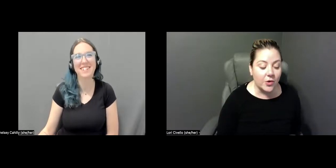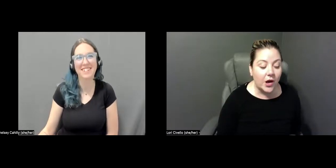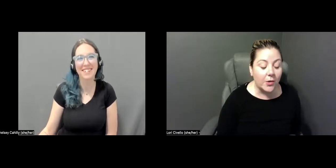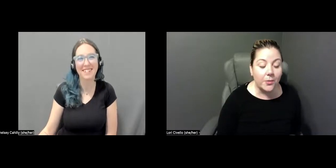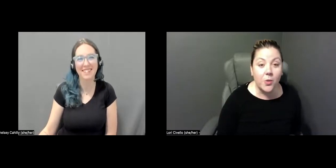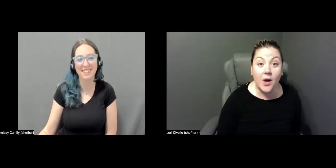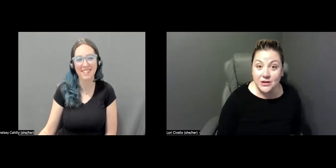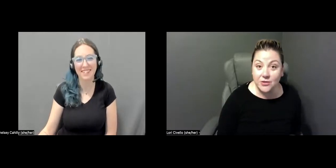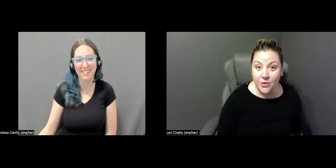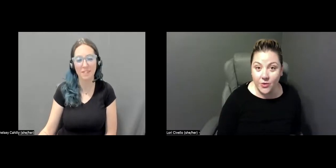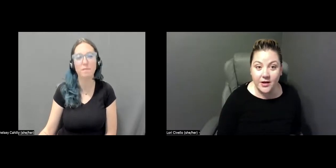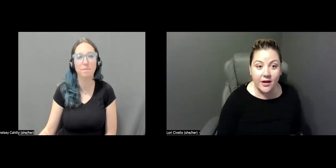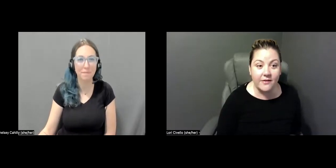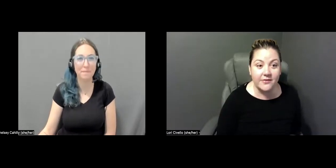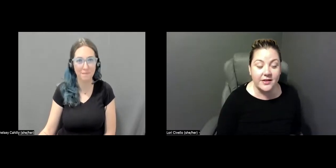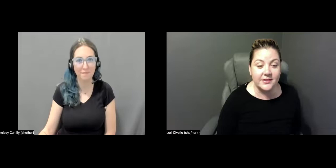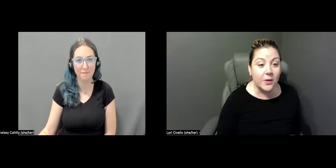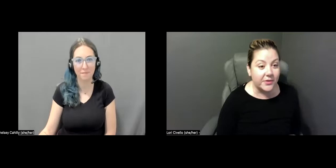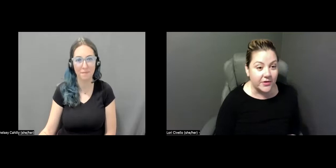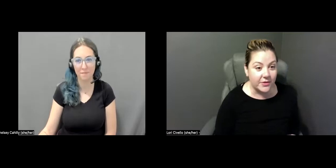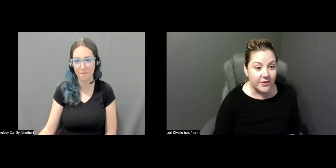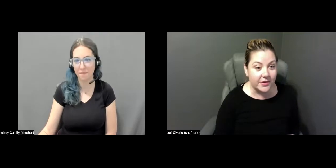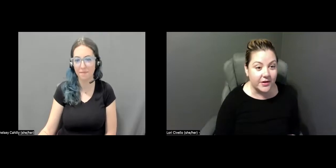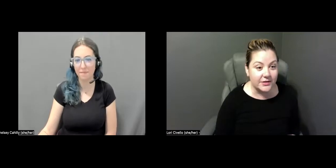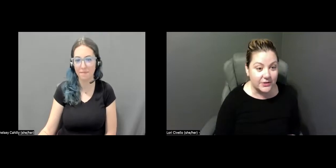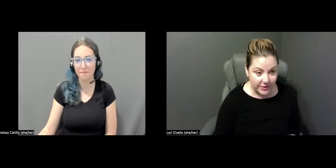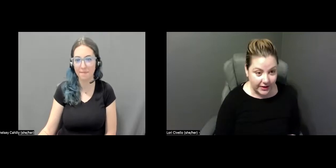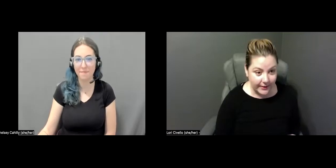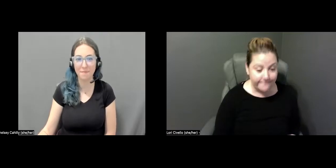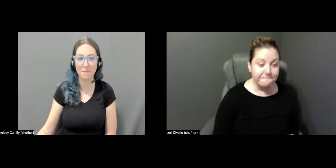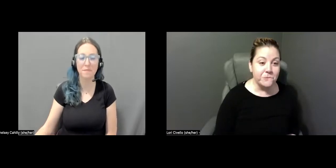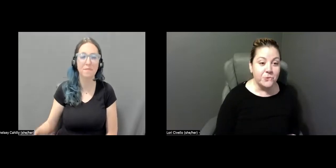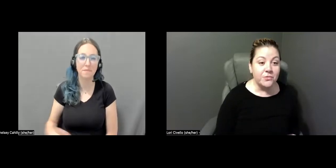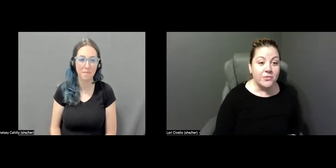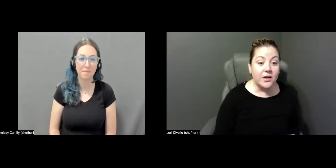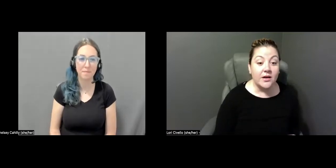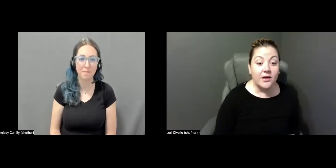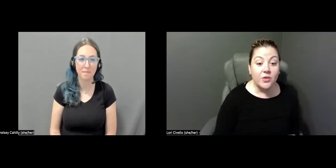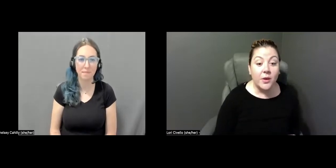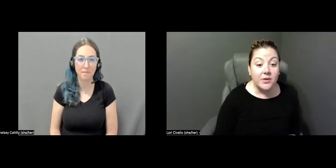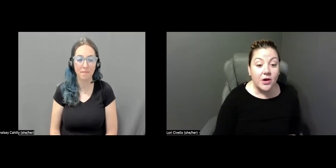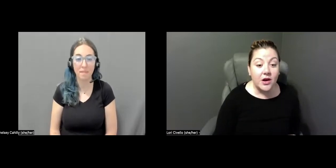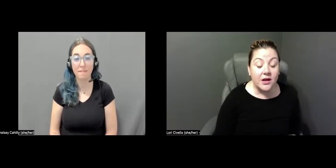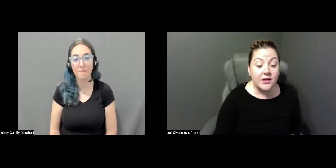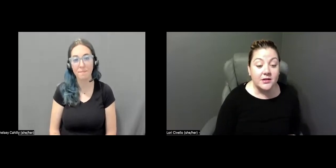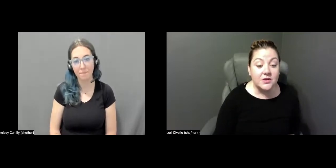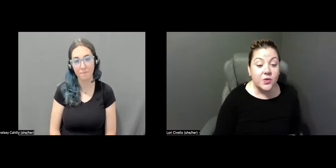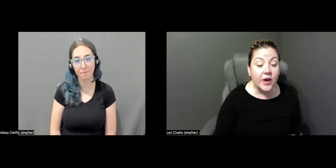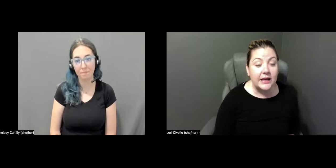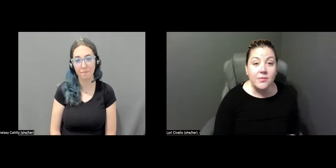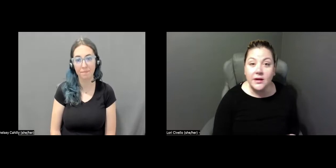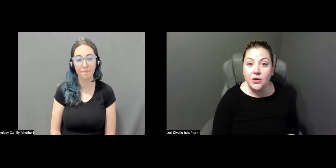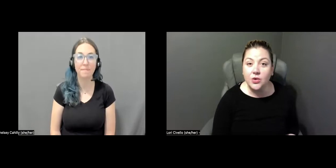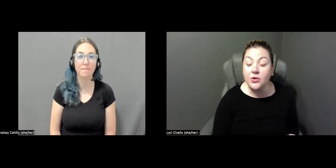or watching the recording of this webinar that we're doing. The webinar is